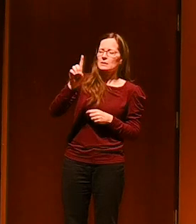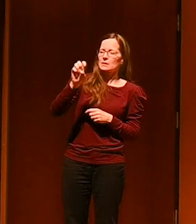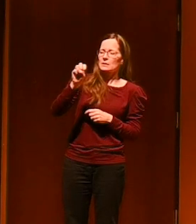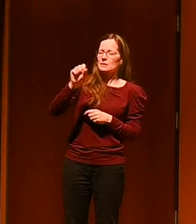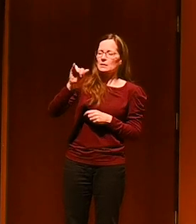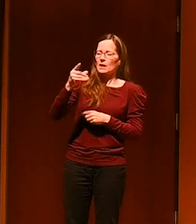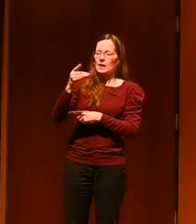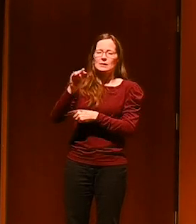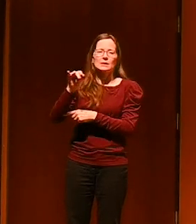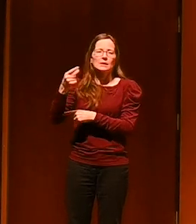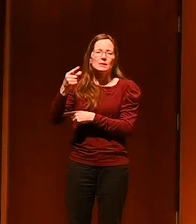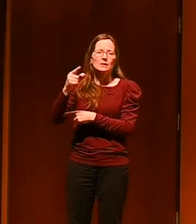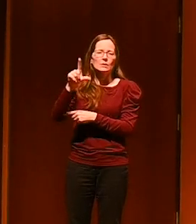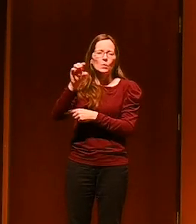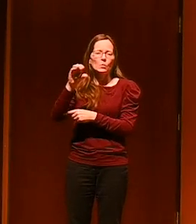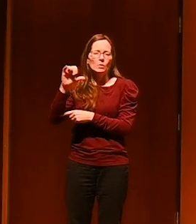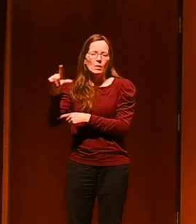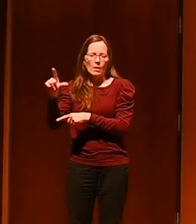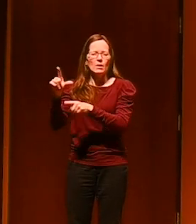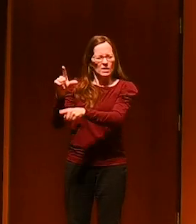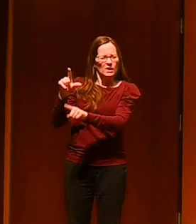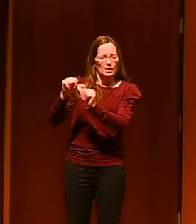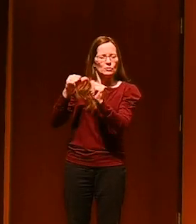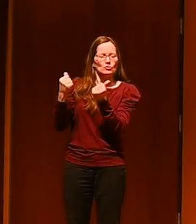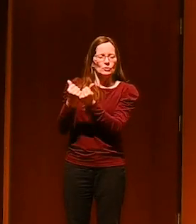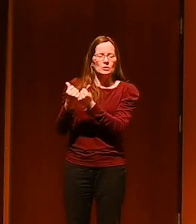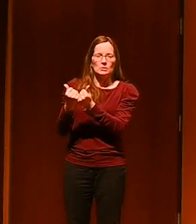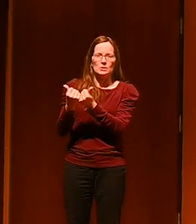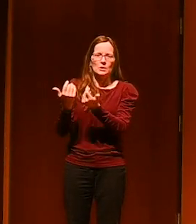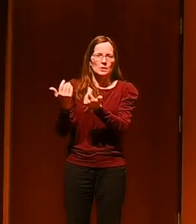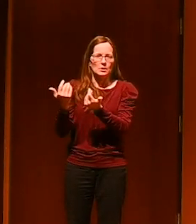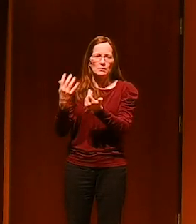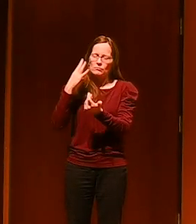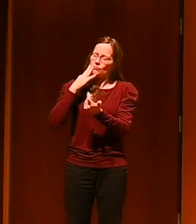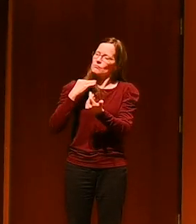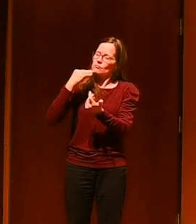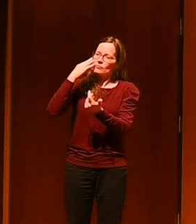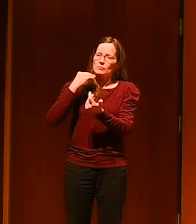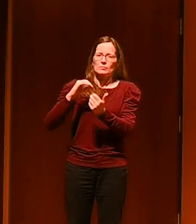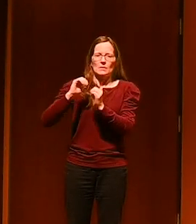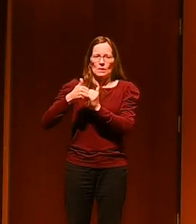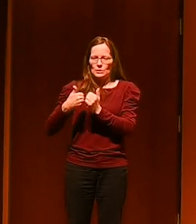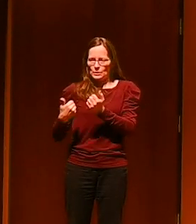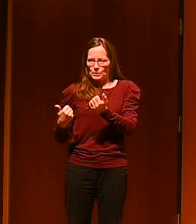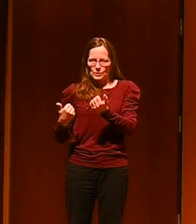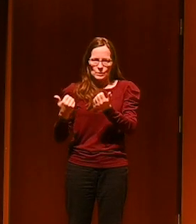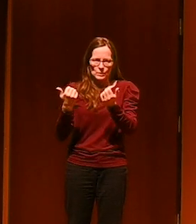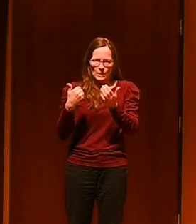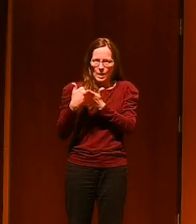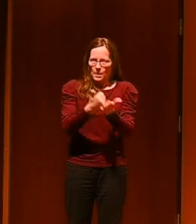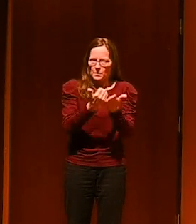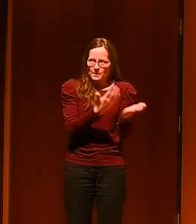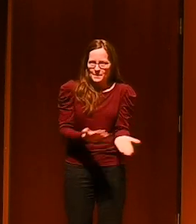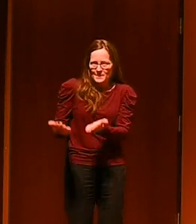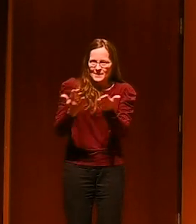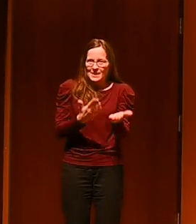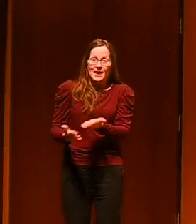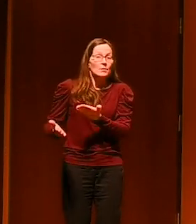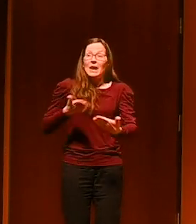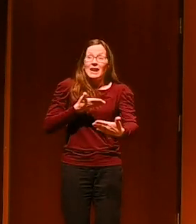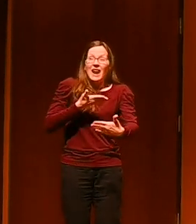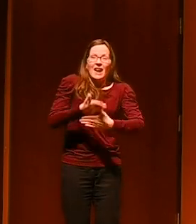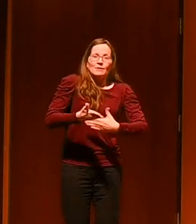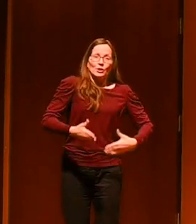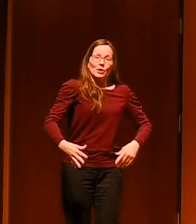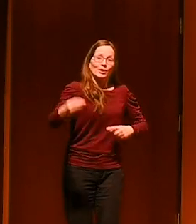in arts and cultural planning. We will roll up our sleeves and get to work in just following our photo op